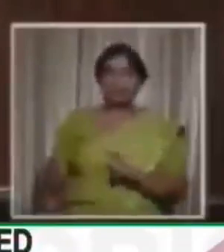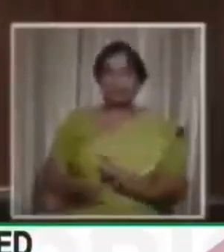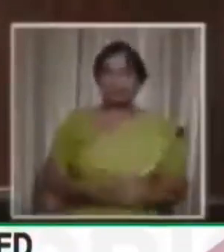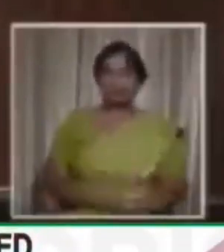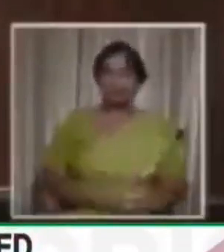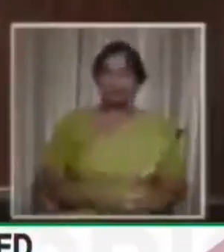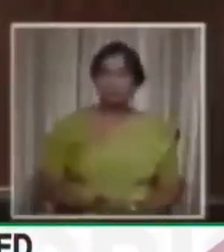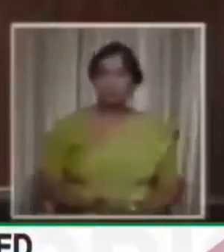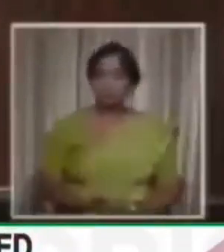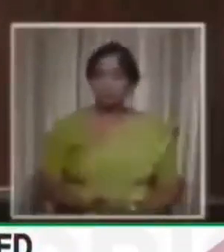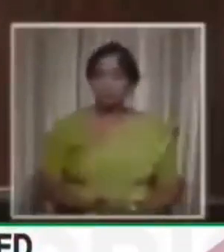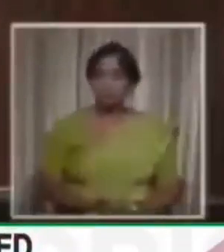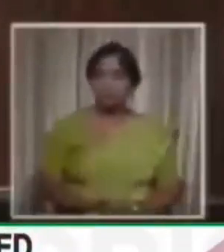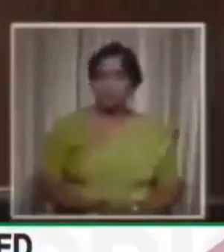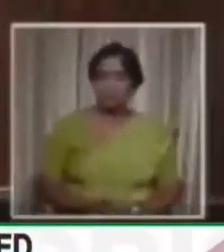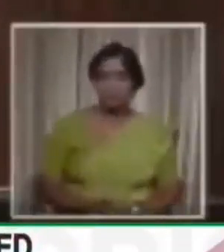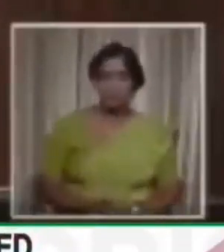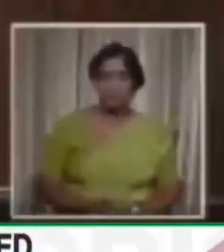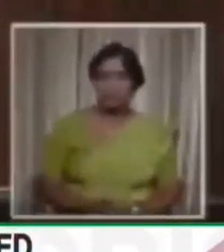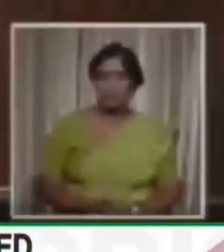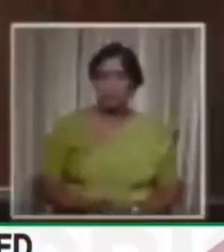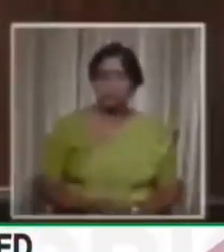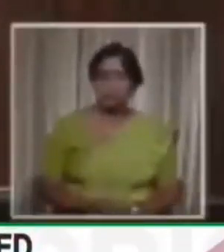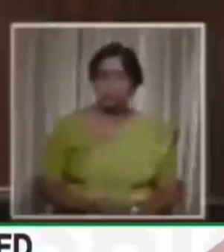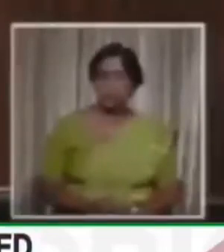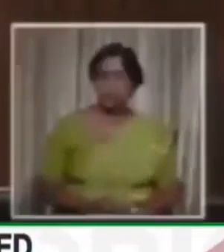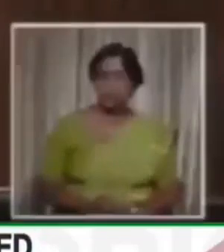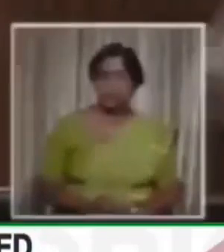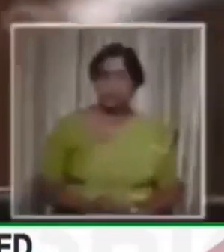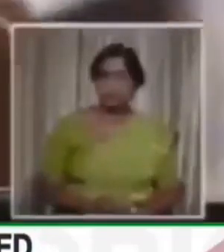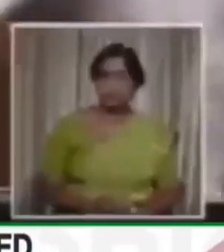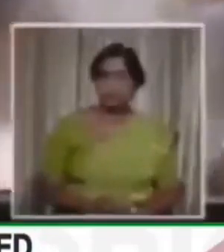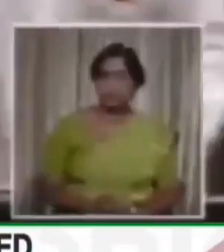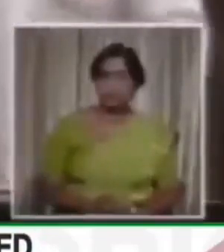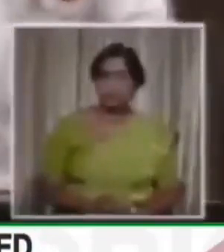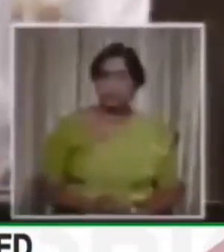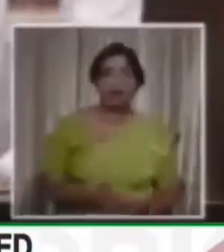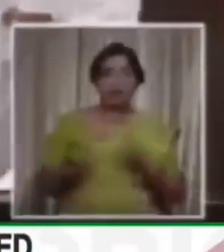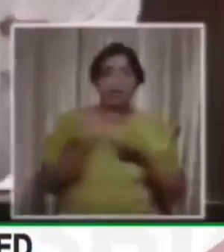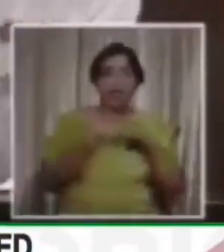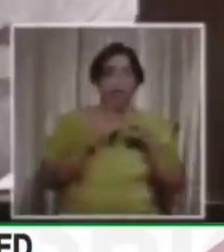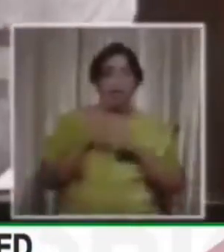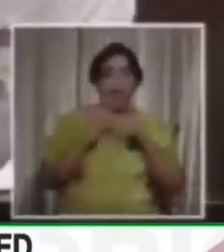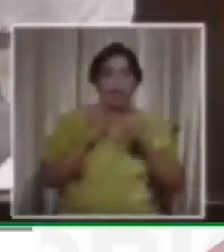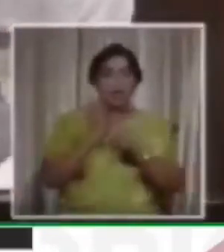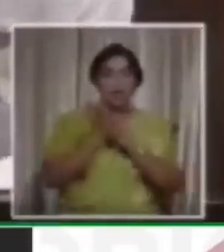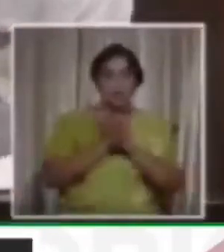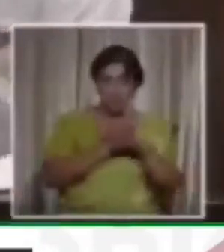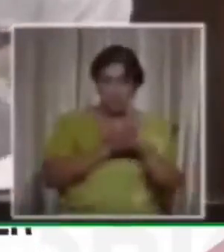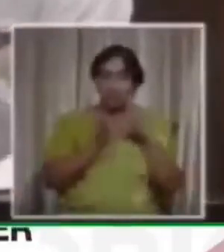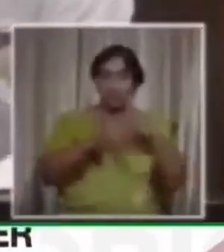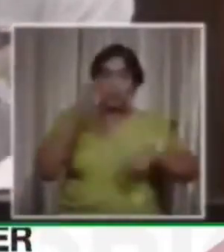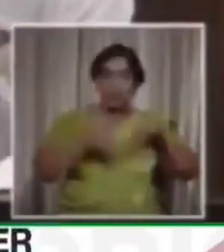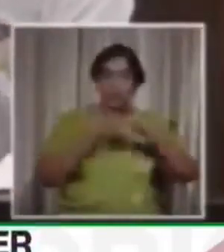Rajapakse, who has been elected as the new deputy speaker with 109 votes. 78 votes were cast in favor of